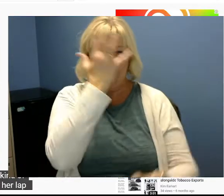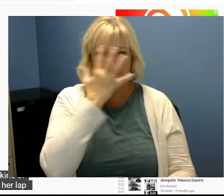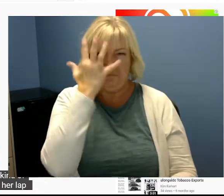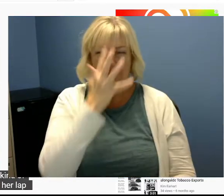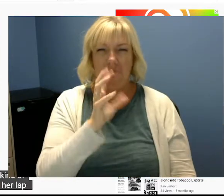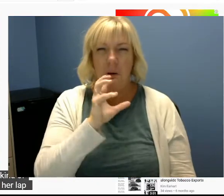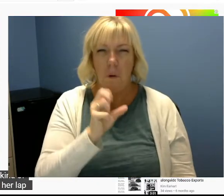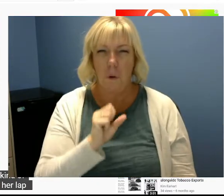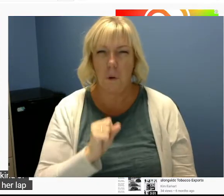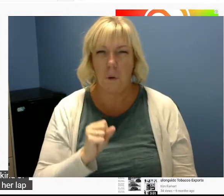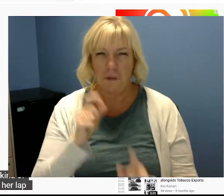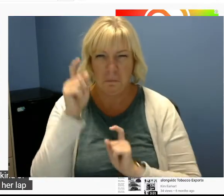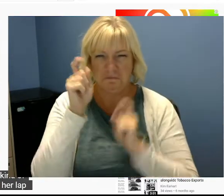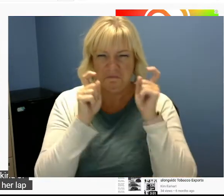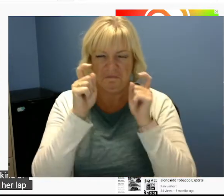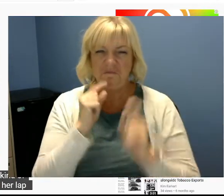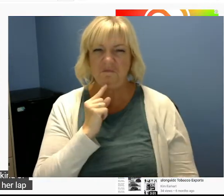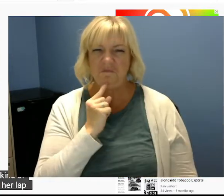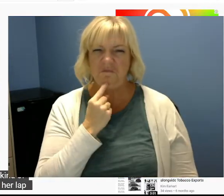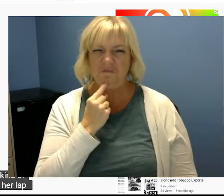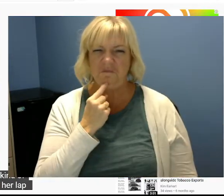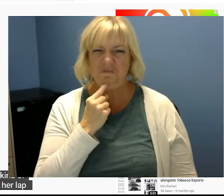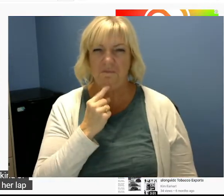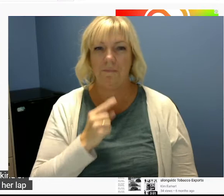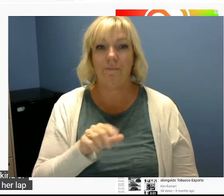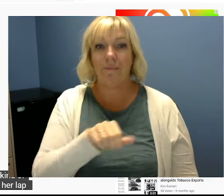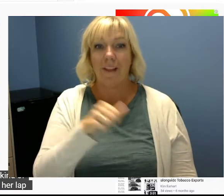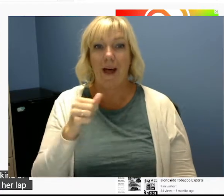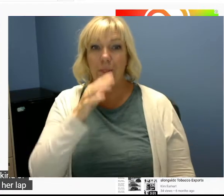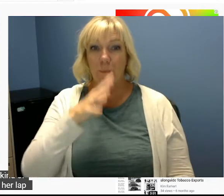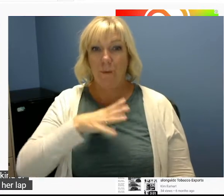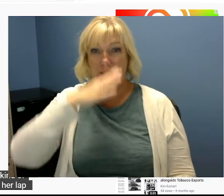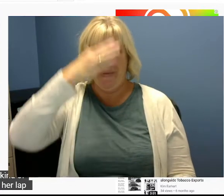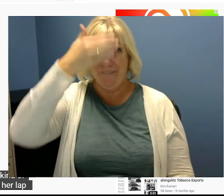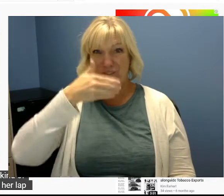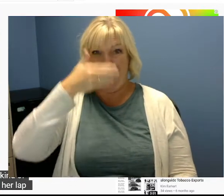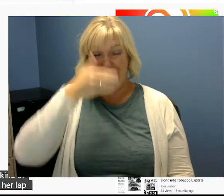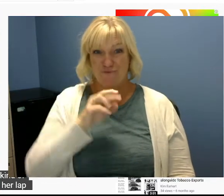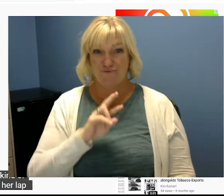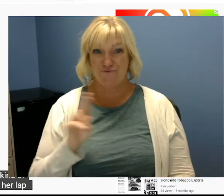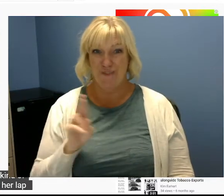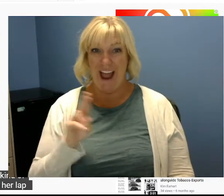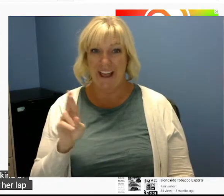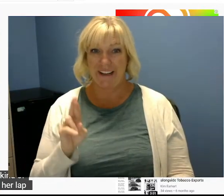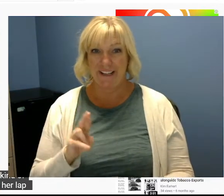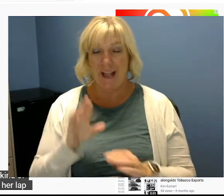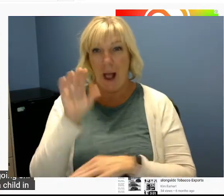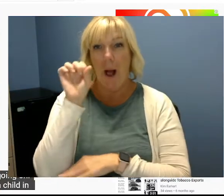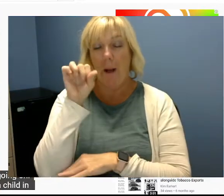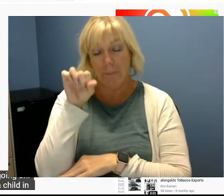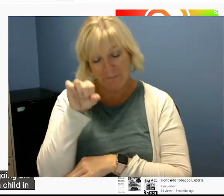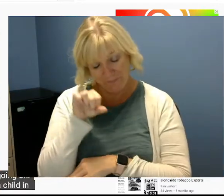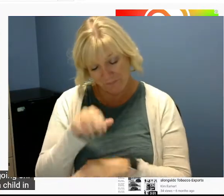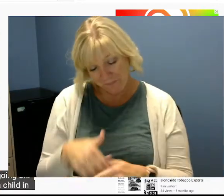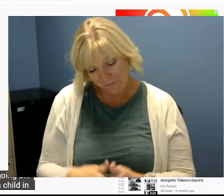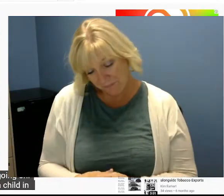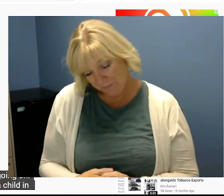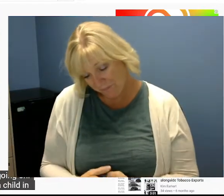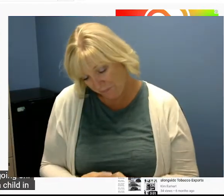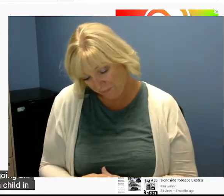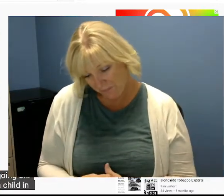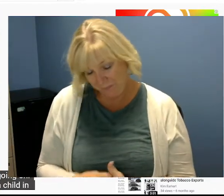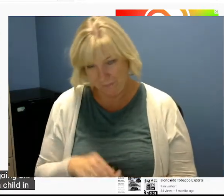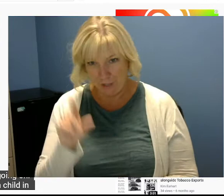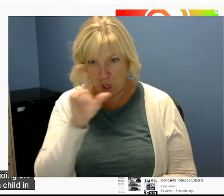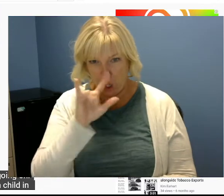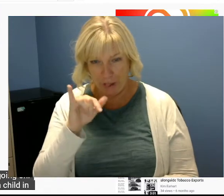sour expression. And then the woman sitting next to her is kind of like, got her hands in her lap, and she looks like she doesn't kind of know